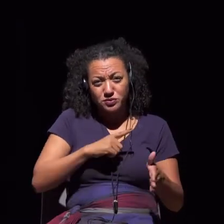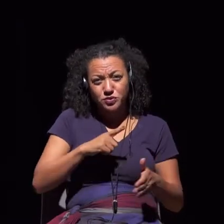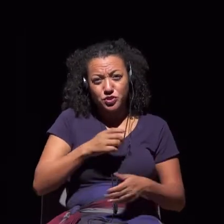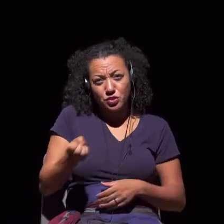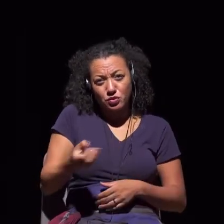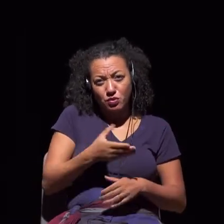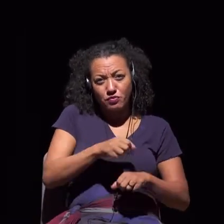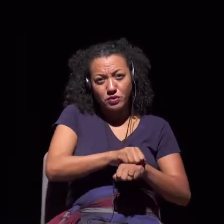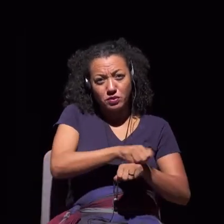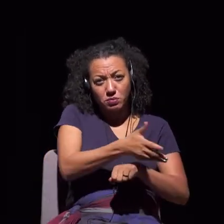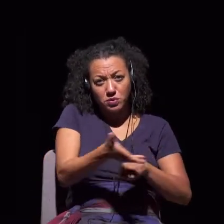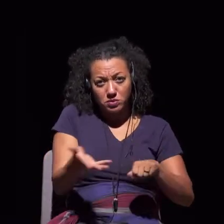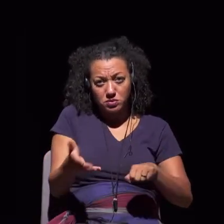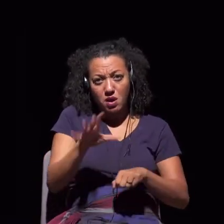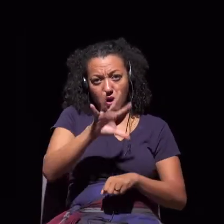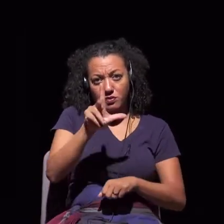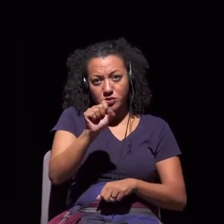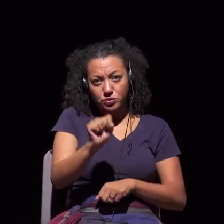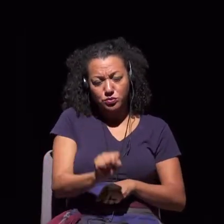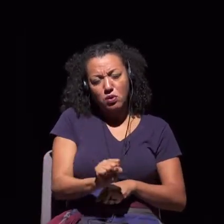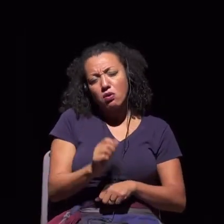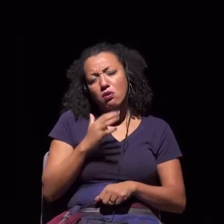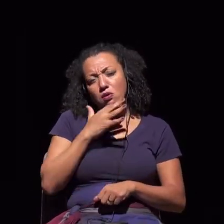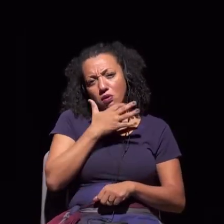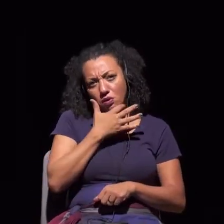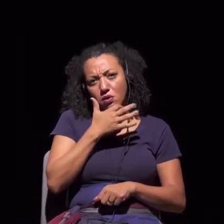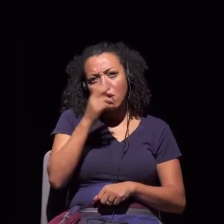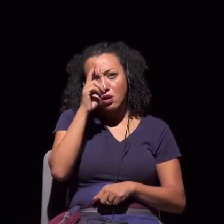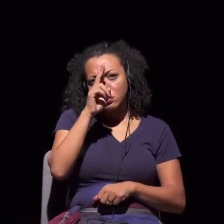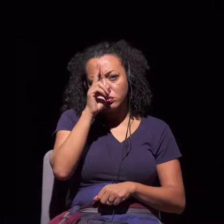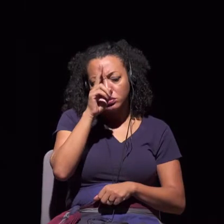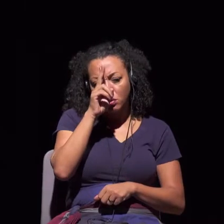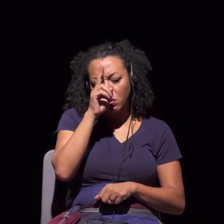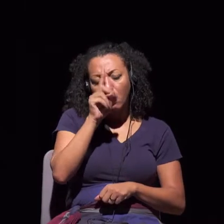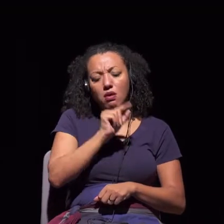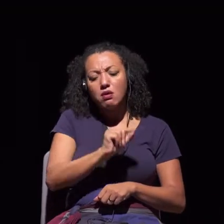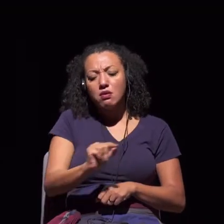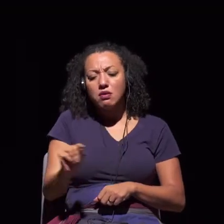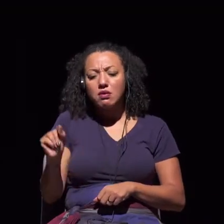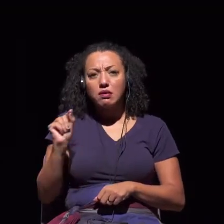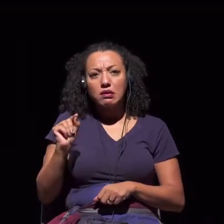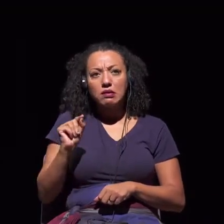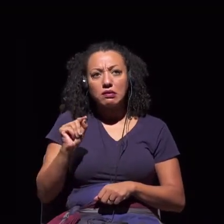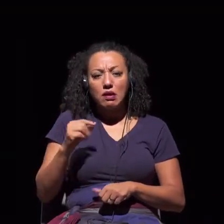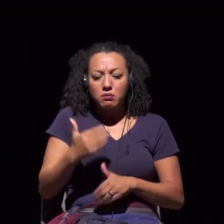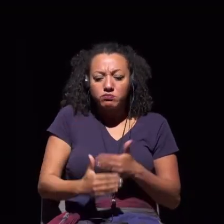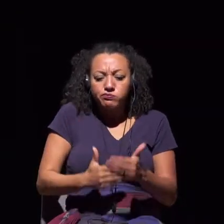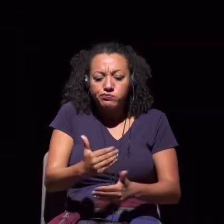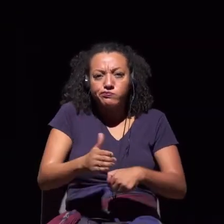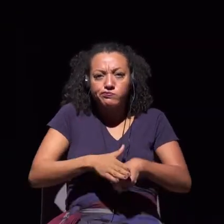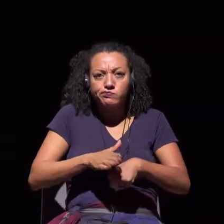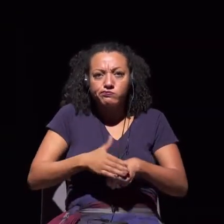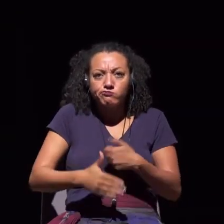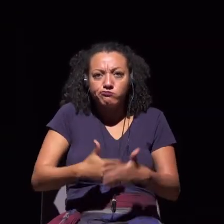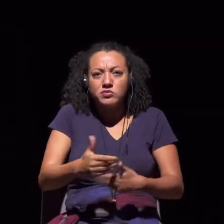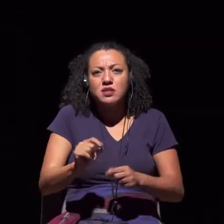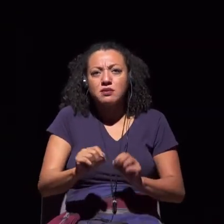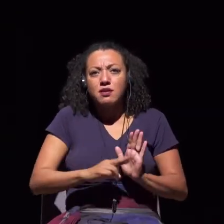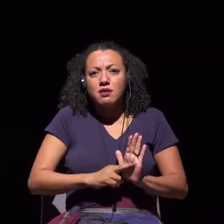of history in terms of who is writing the history, who does it represent,